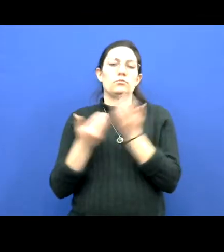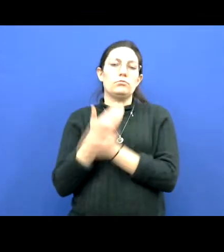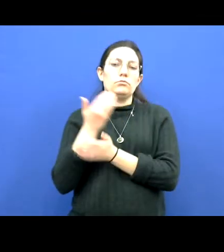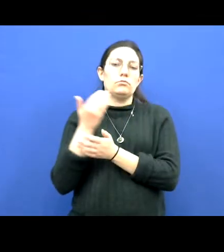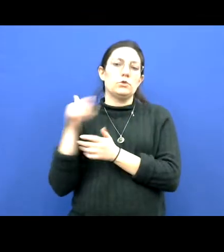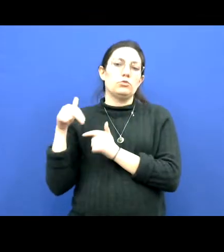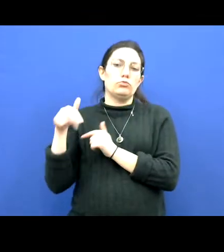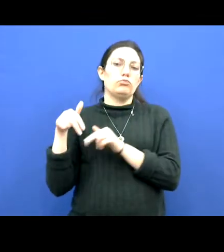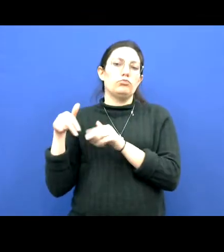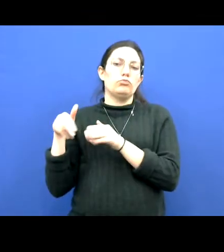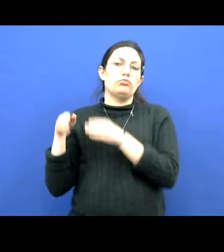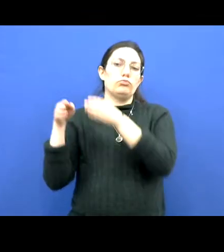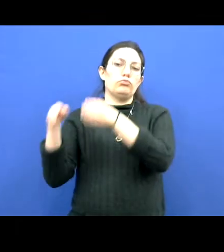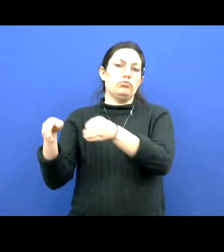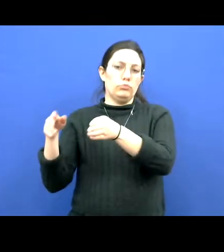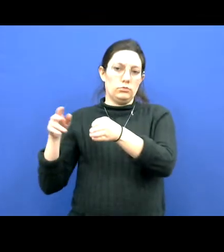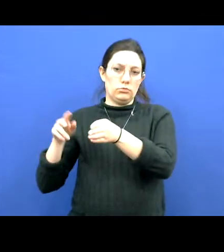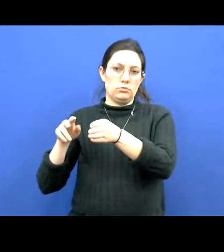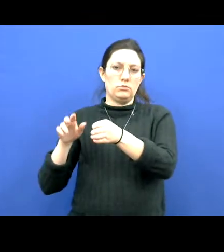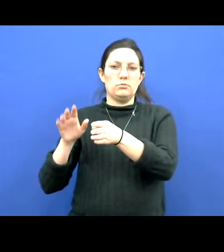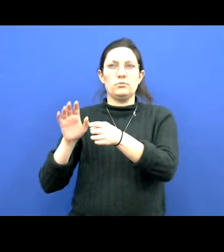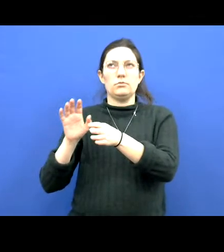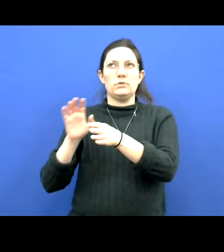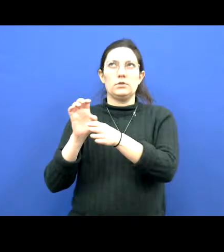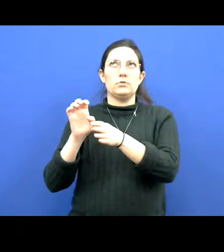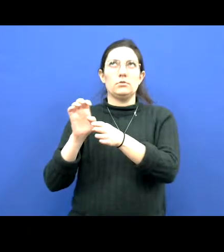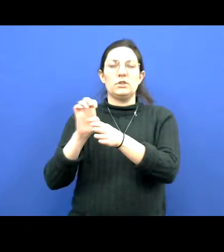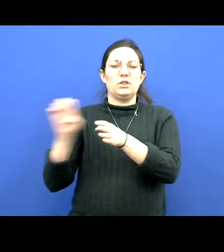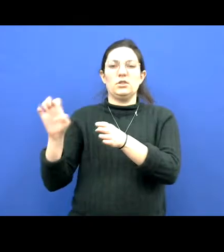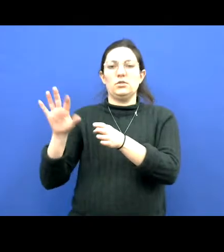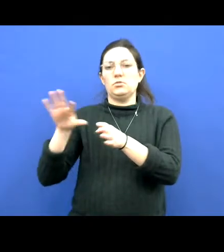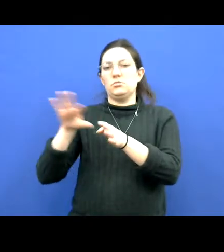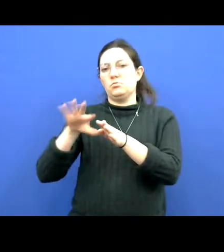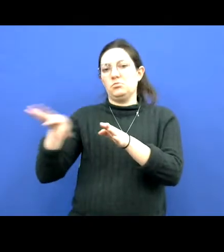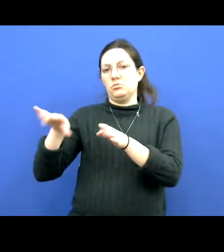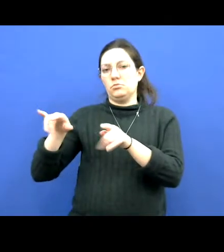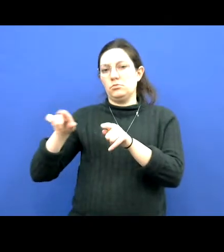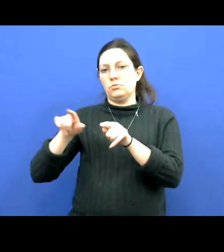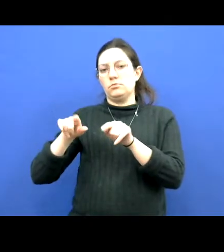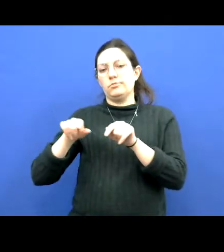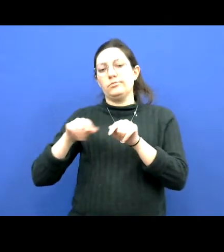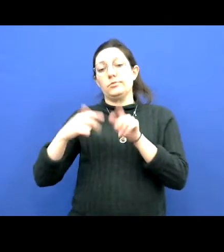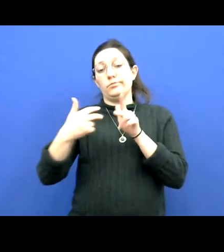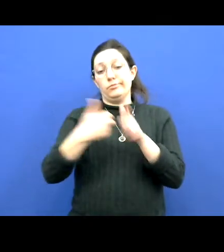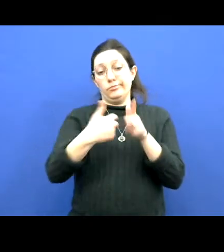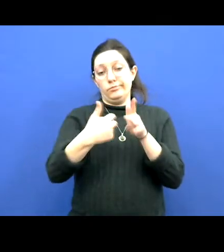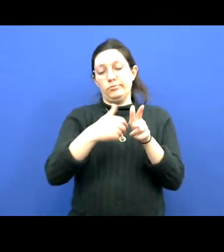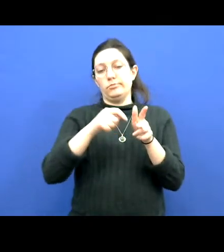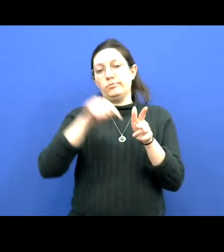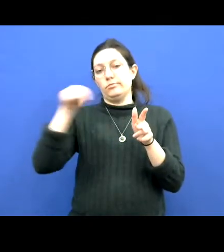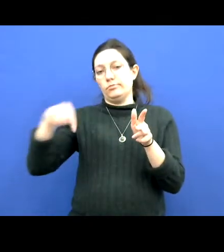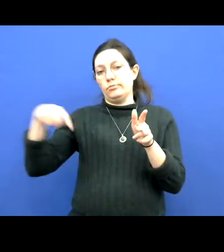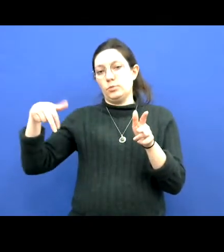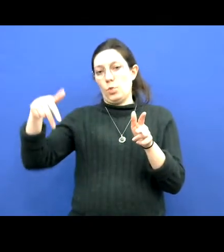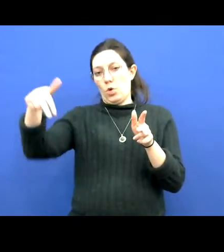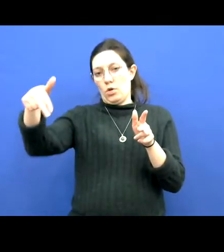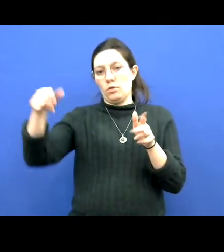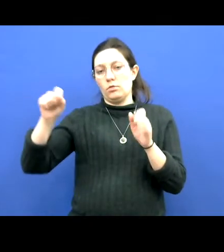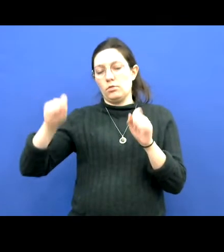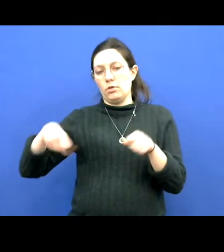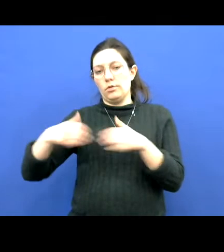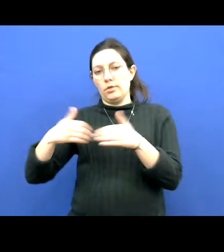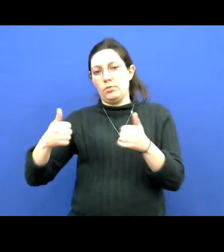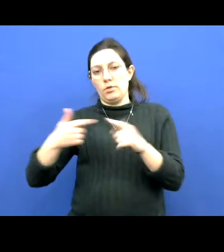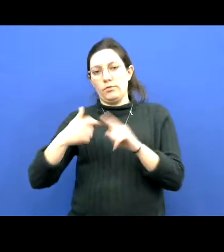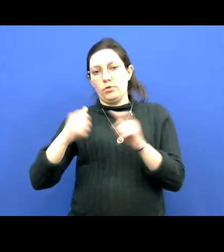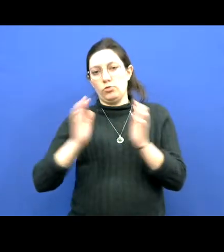bridge just to the east, so that people exiting on foot will not have to be crossing the bridge with all the